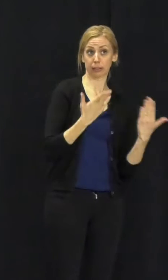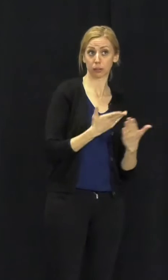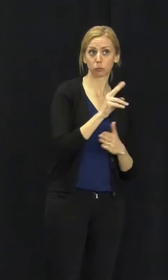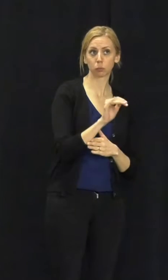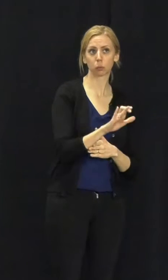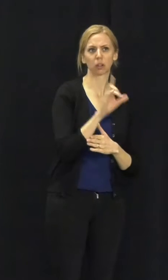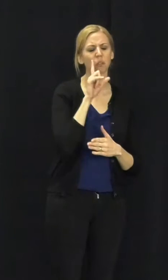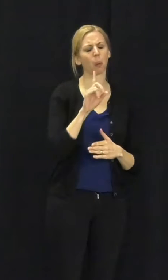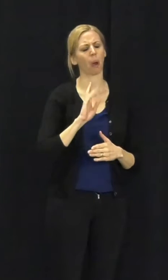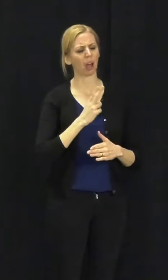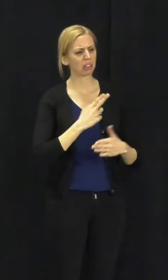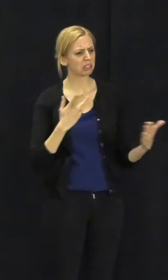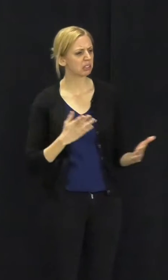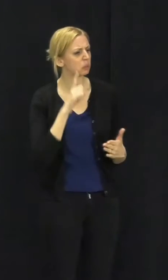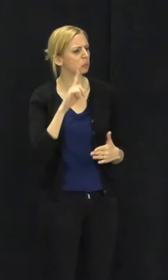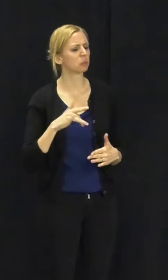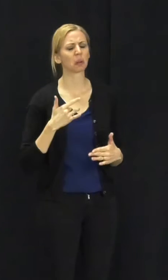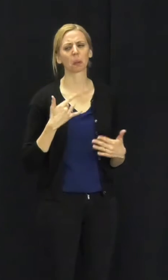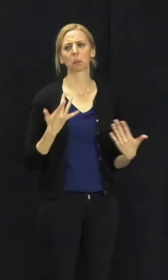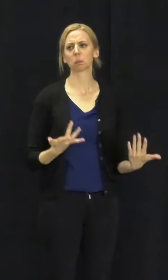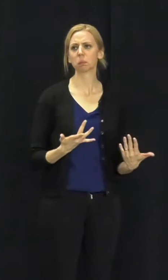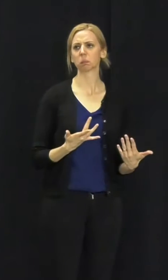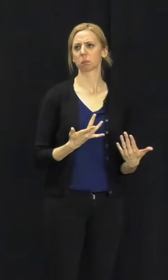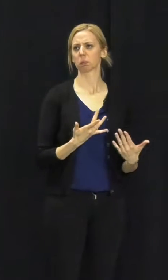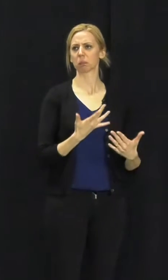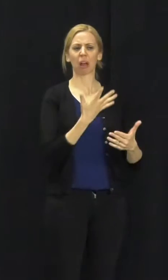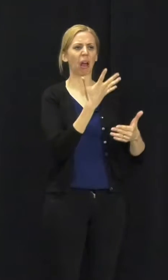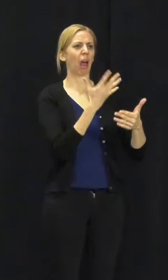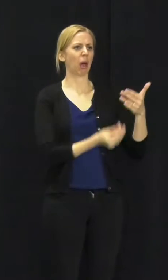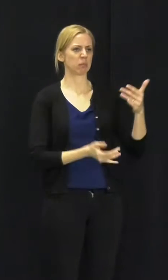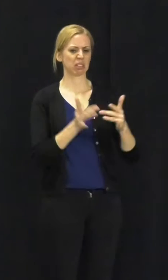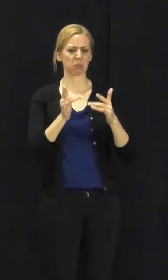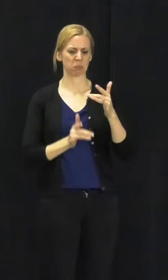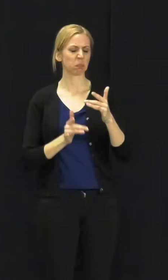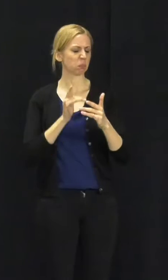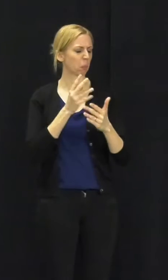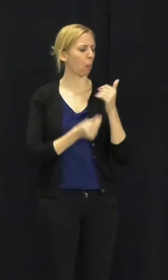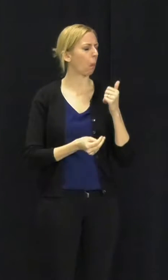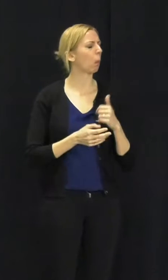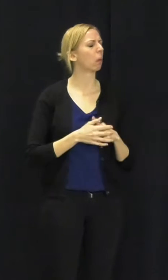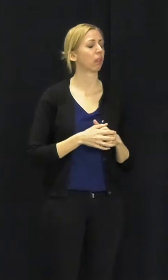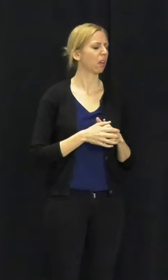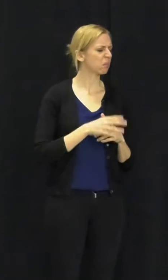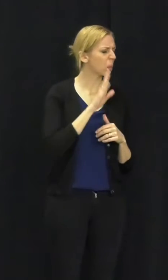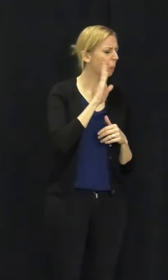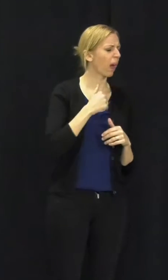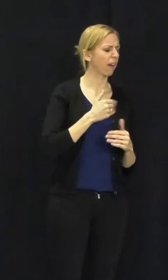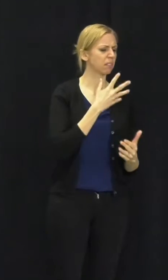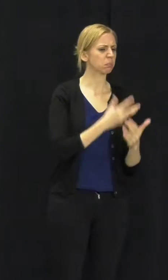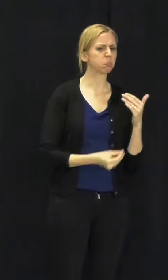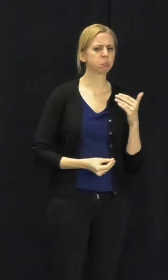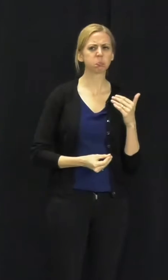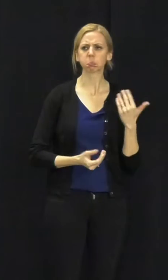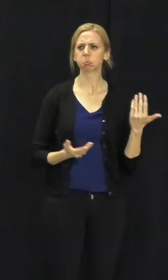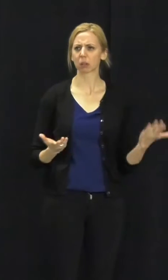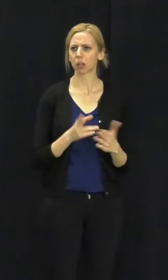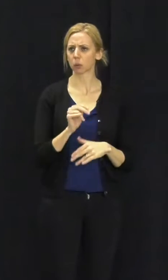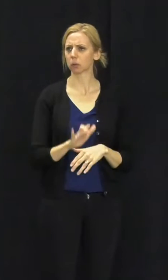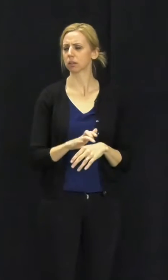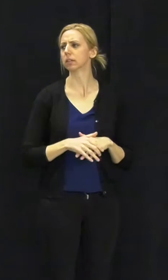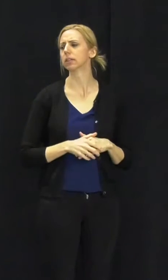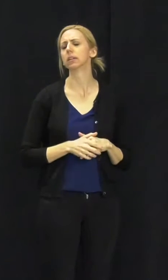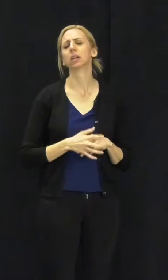dancers. There's an artist with a piece in the Whitney Biennial. whose work is extraordinary. We're out